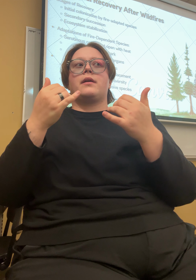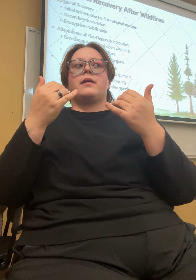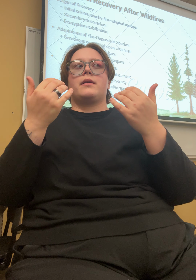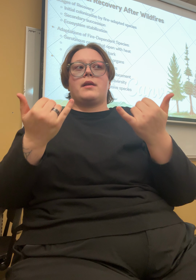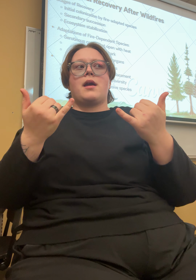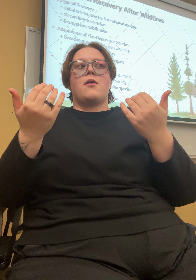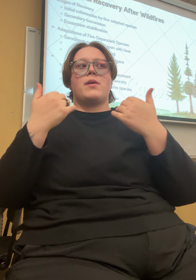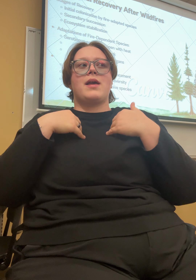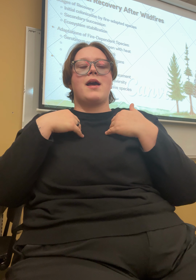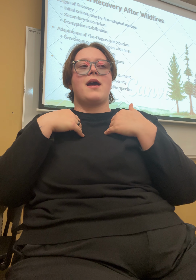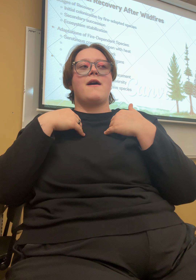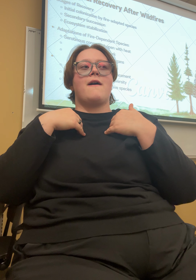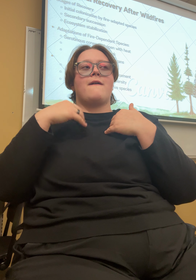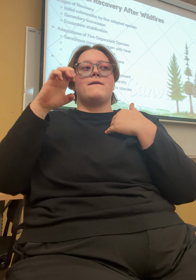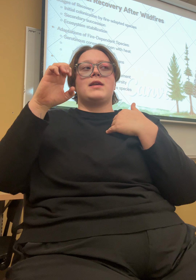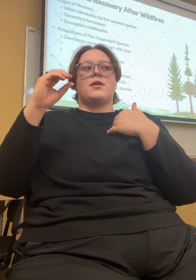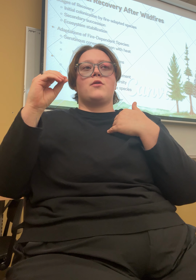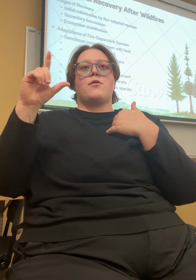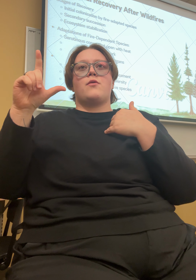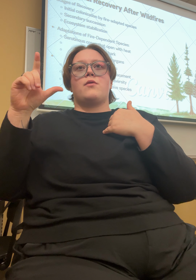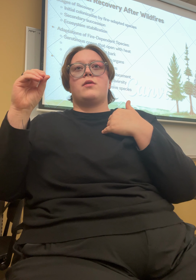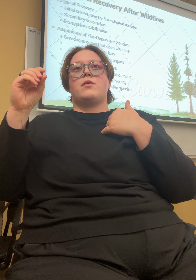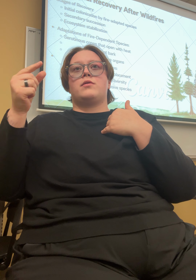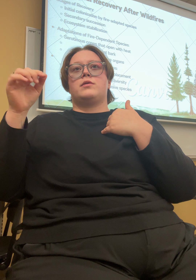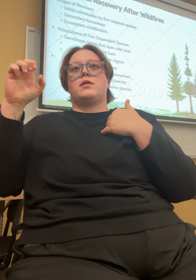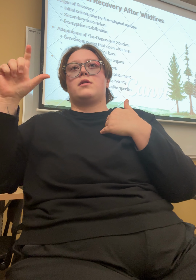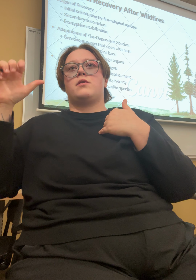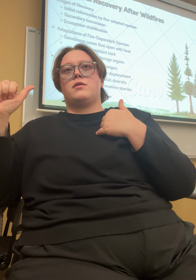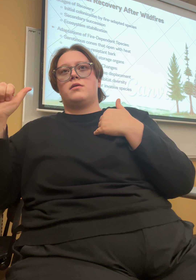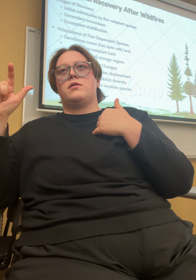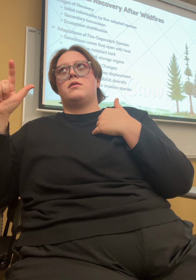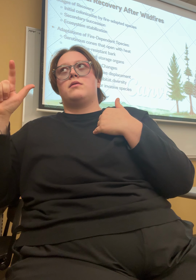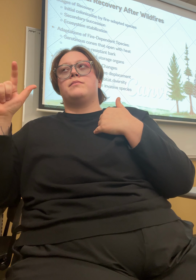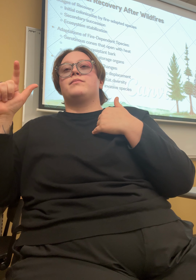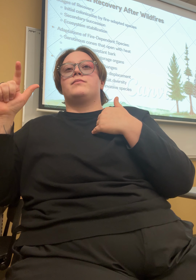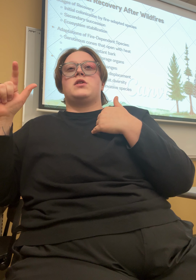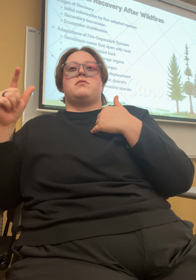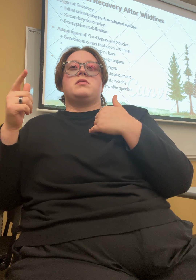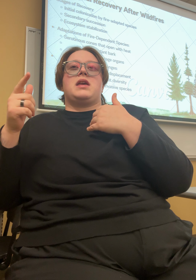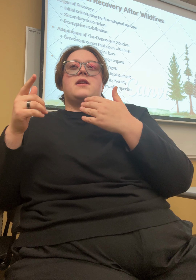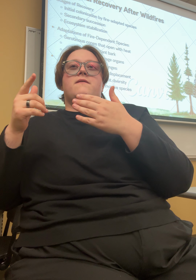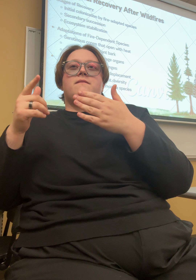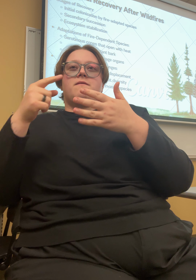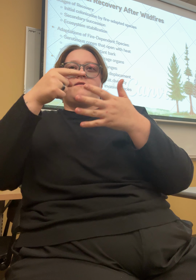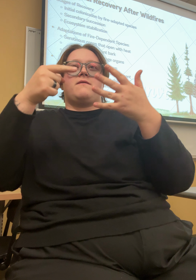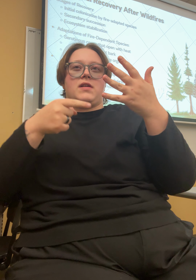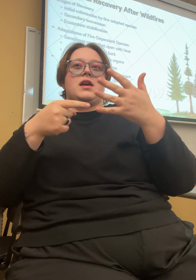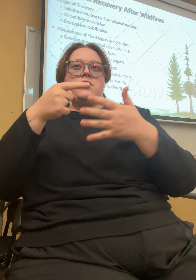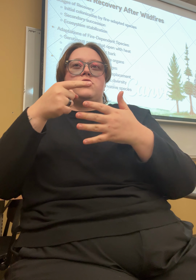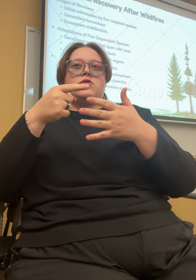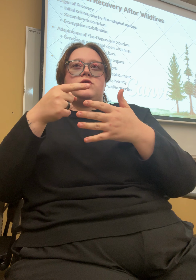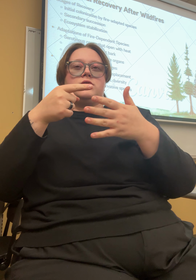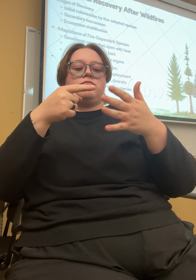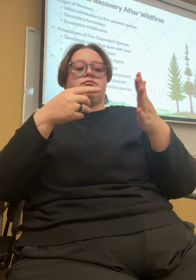recovery after wildfires. The stages of recovery are initial